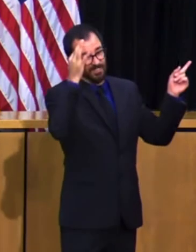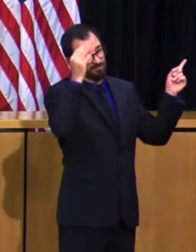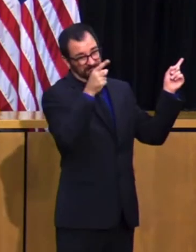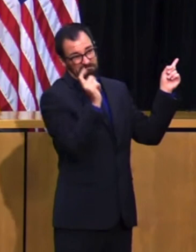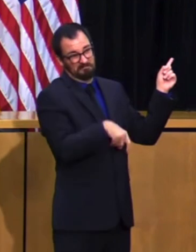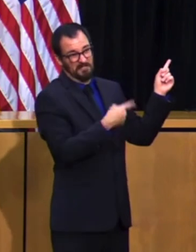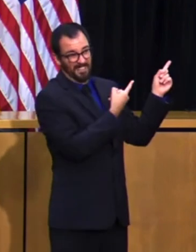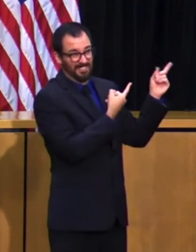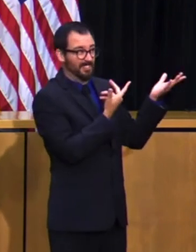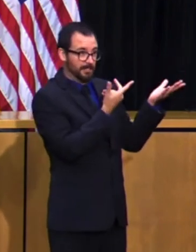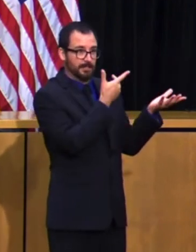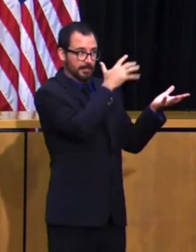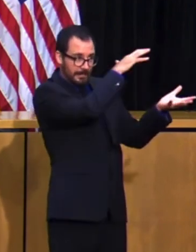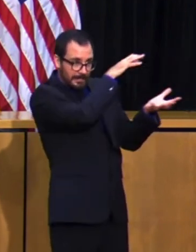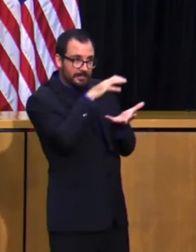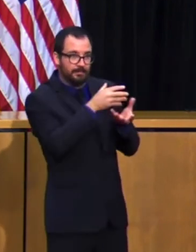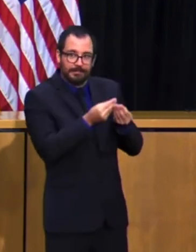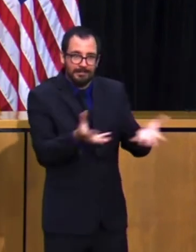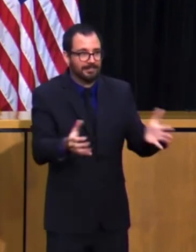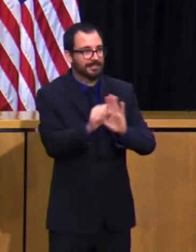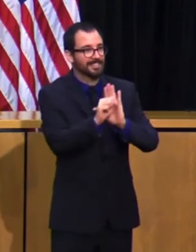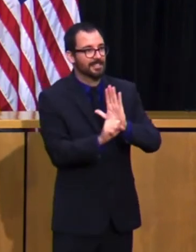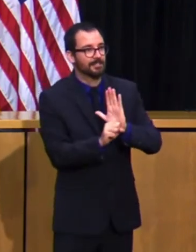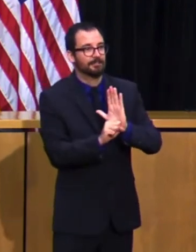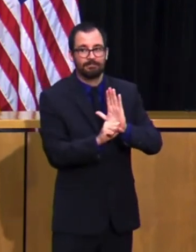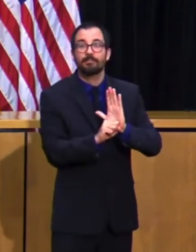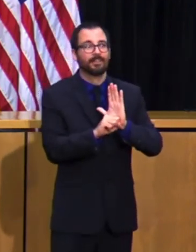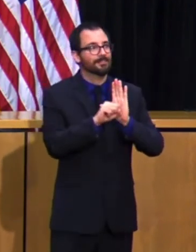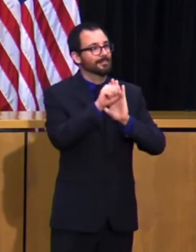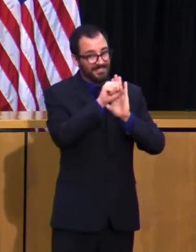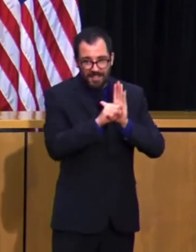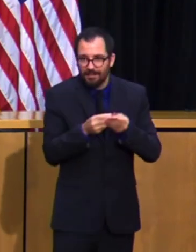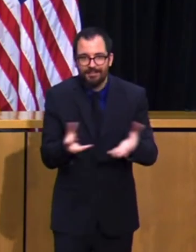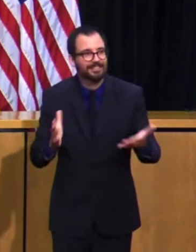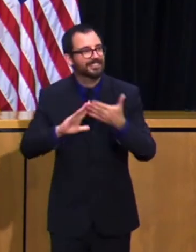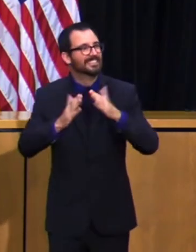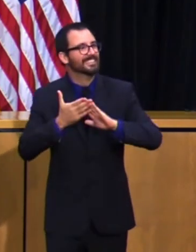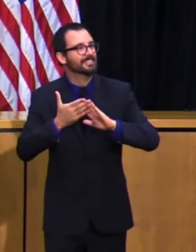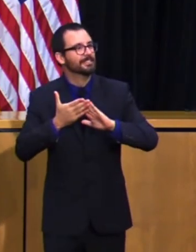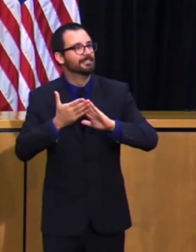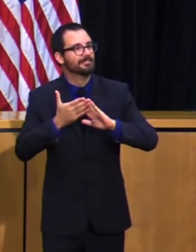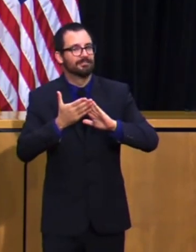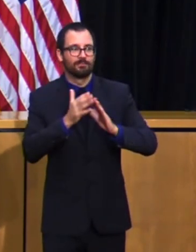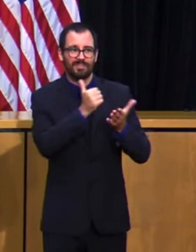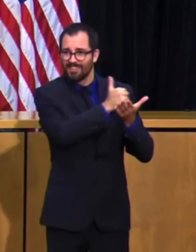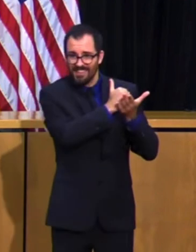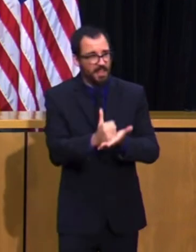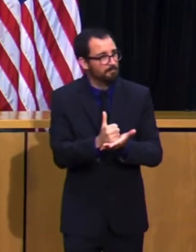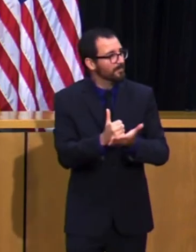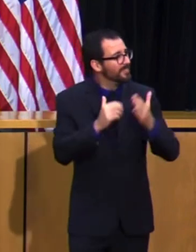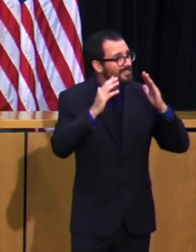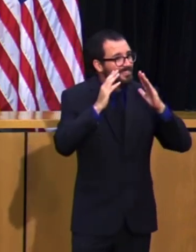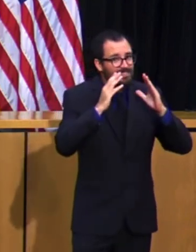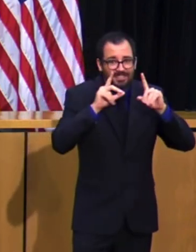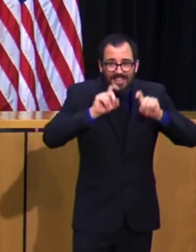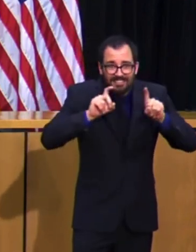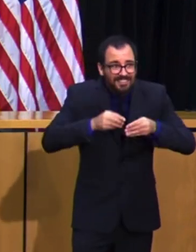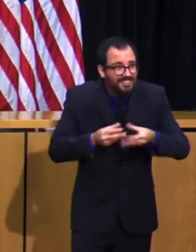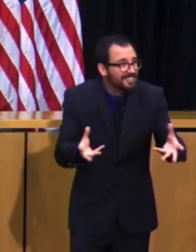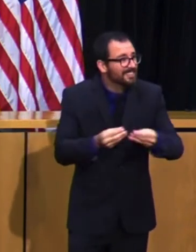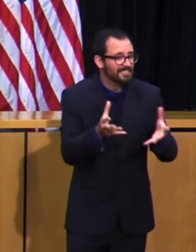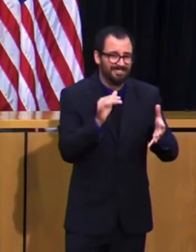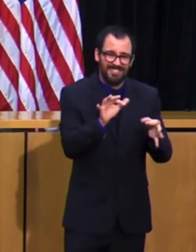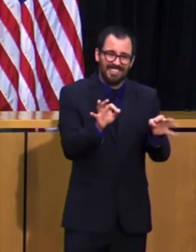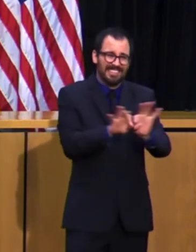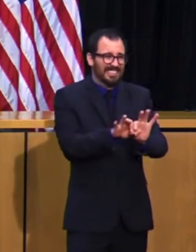government, and some of the issues around testing that are going to be critical to our ability to do many of the things they would like to see